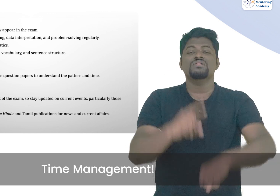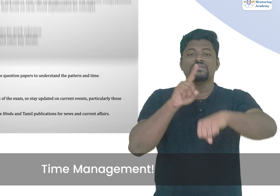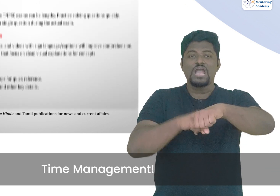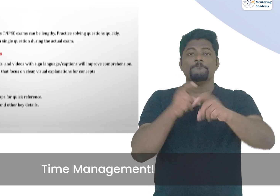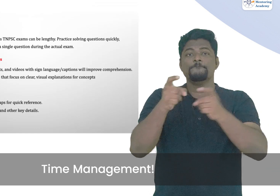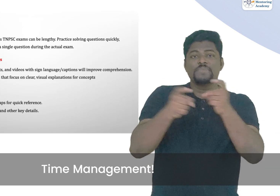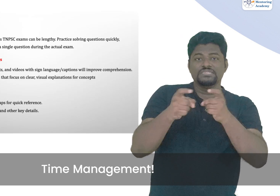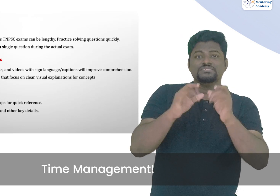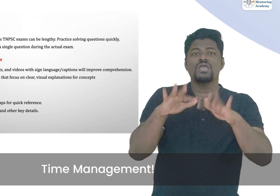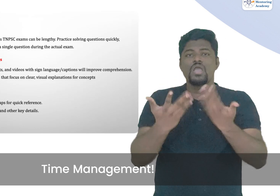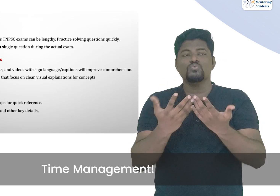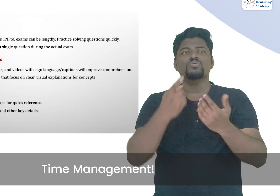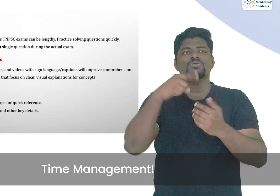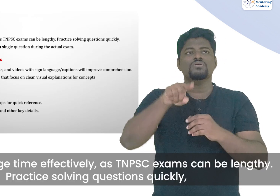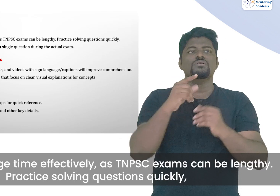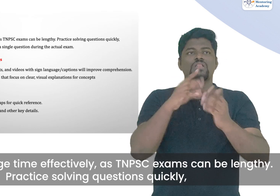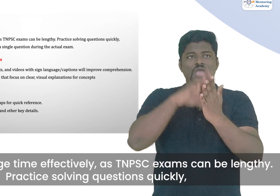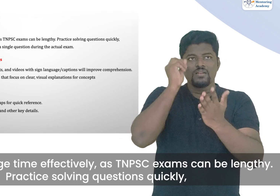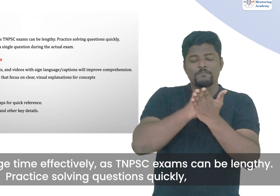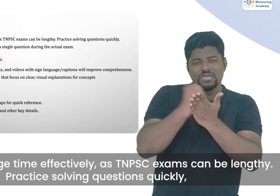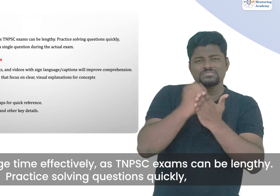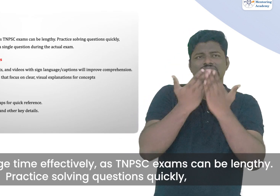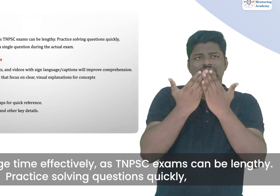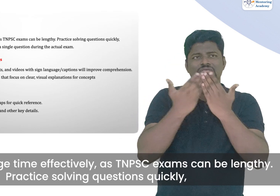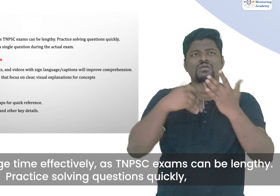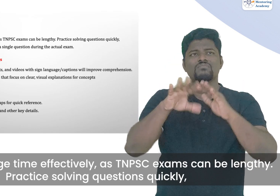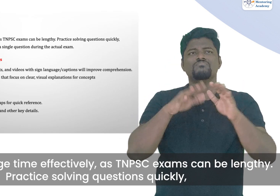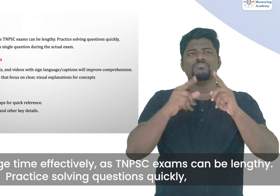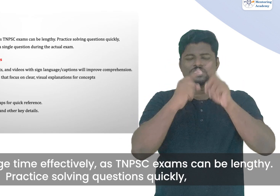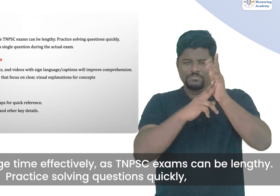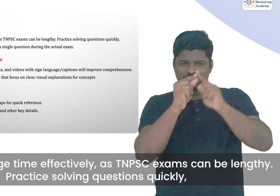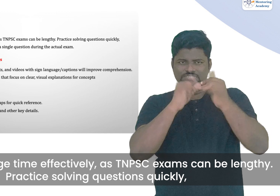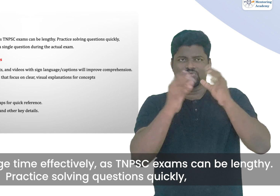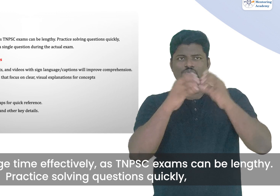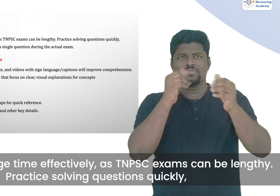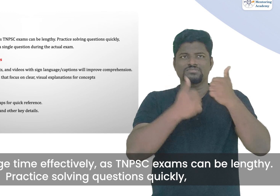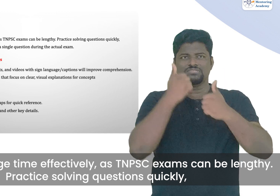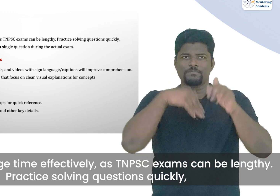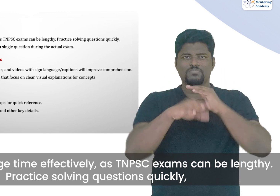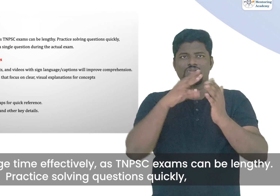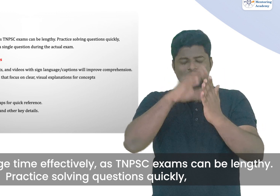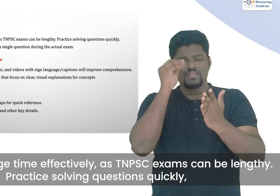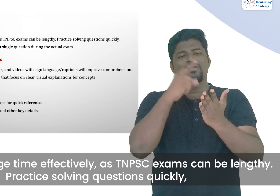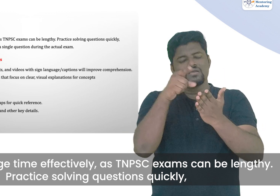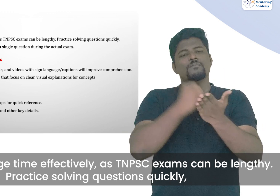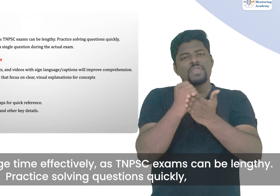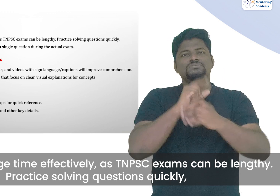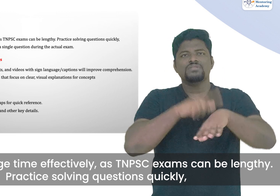Time management. Learn to manage time effectively as TNPSC exams can be lengthy. Practice solving